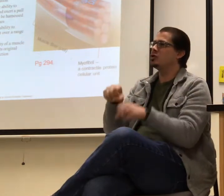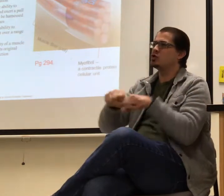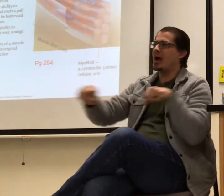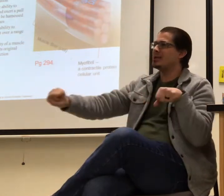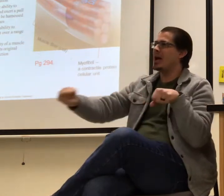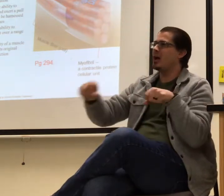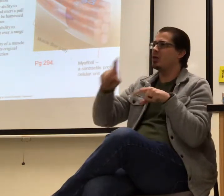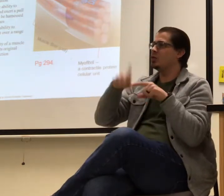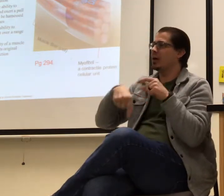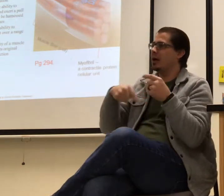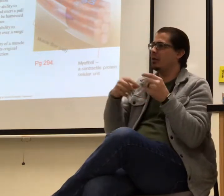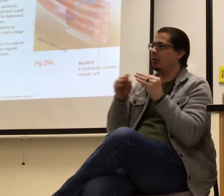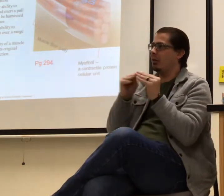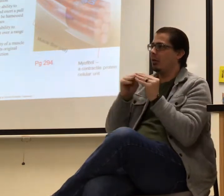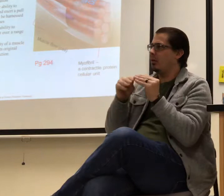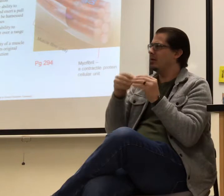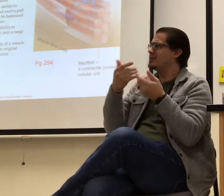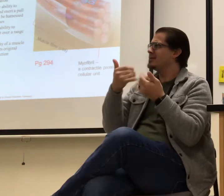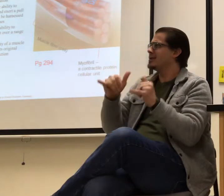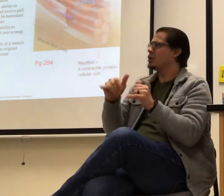tear your muscles, but